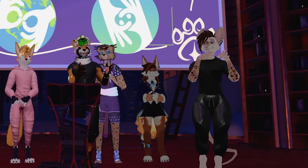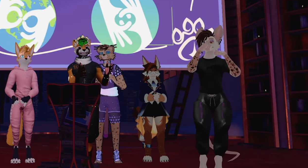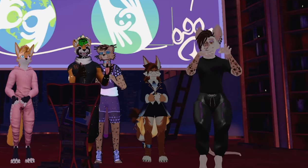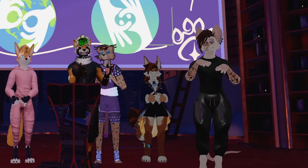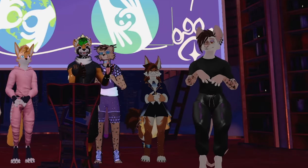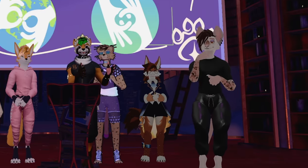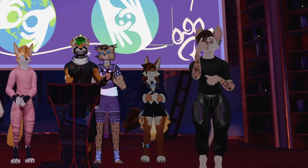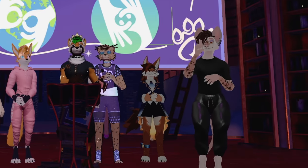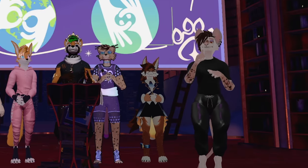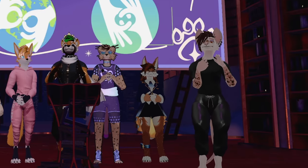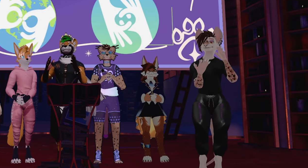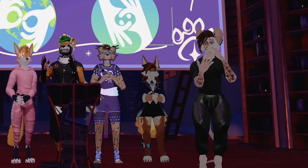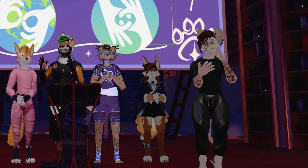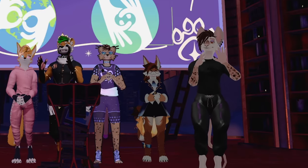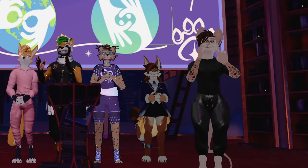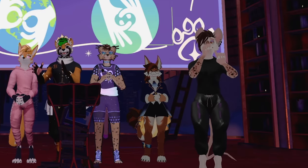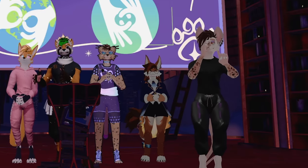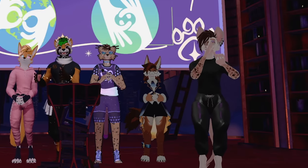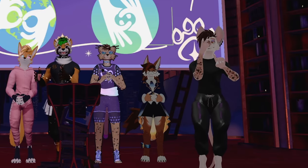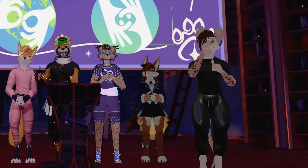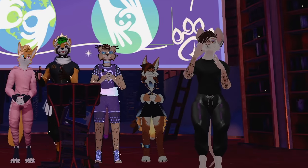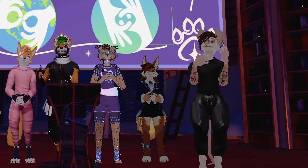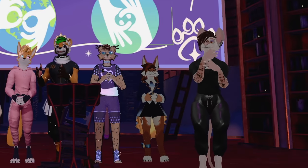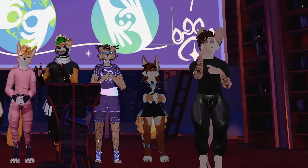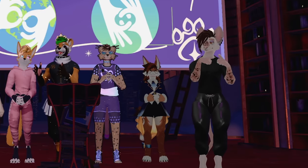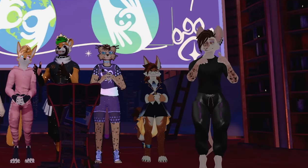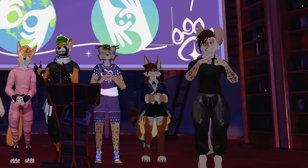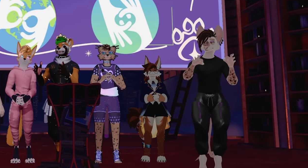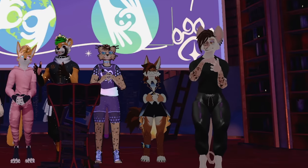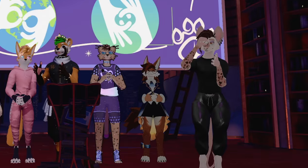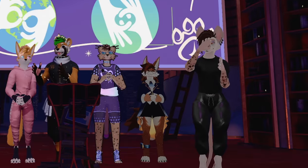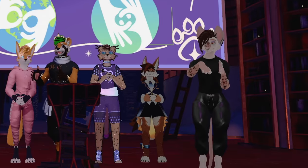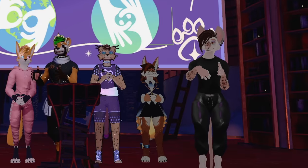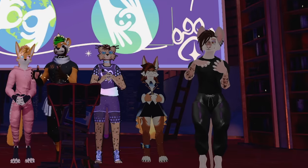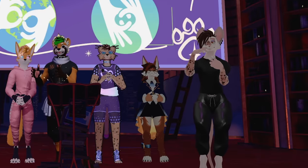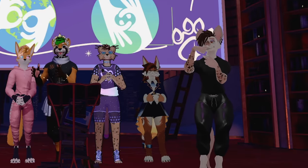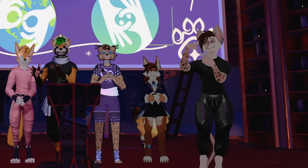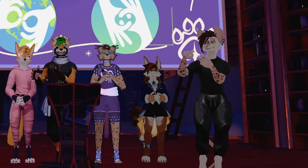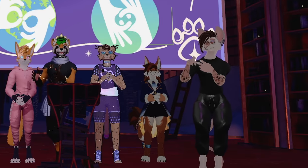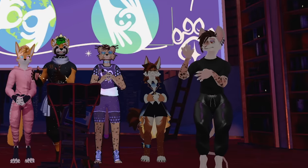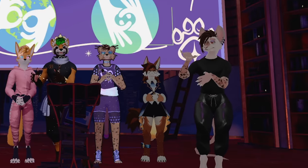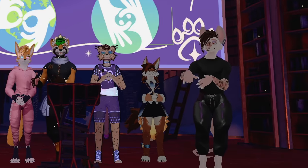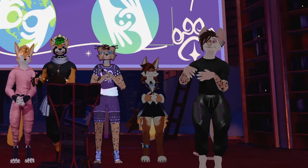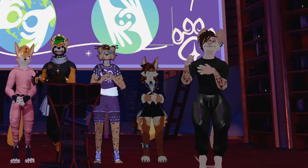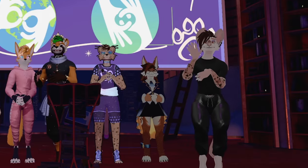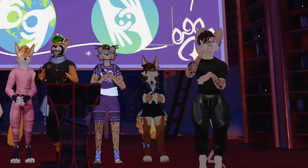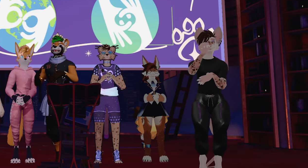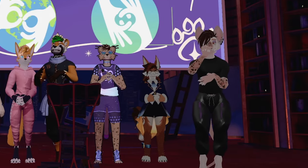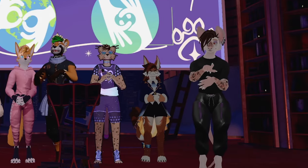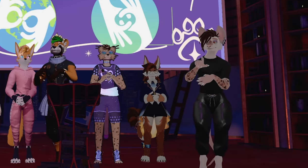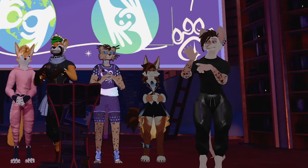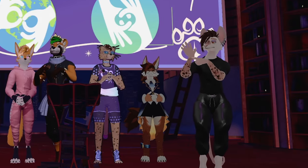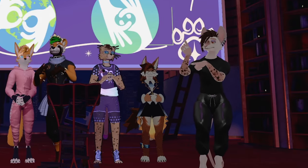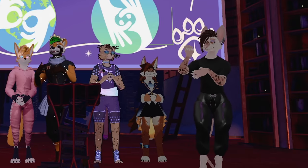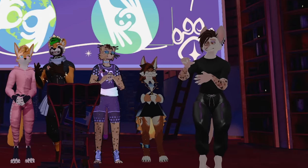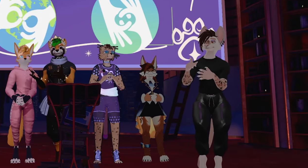for new students. And then the second half will be an actual ASL and BSL lesson of some very